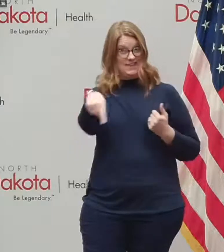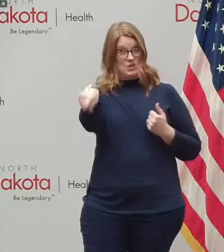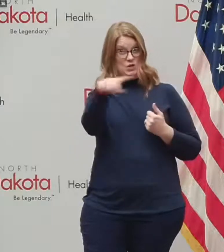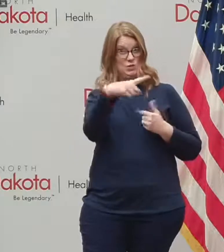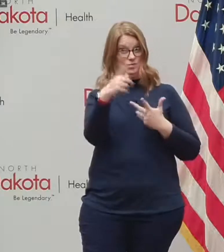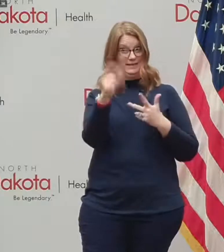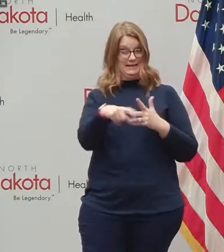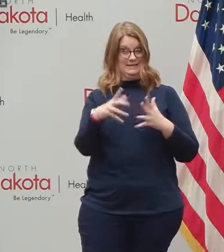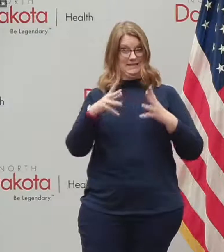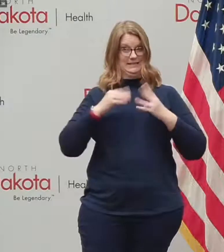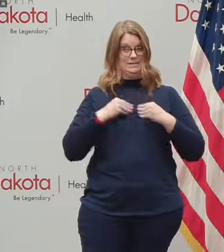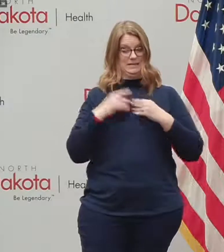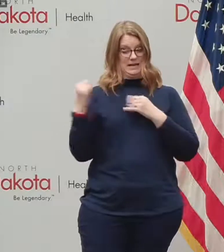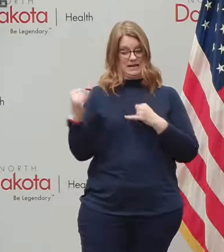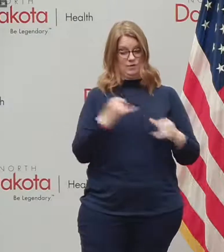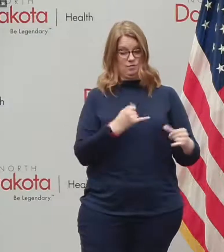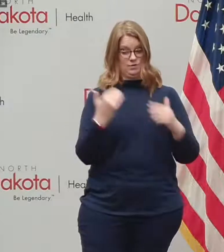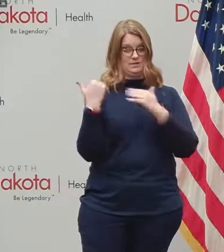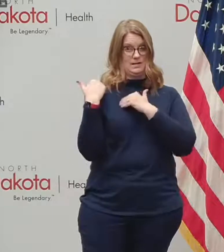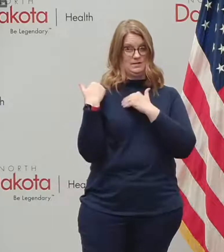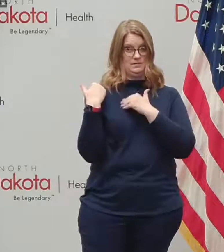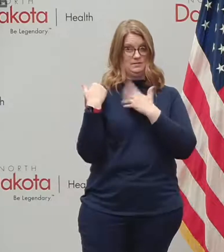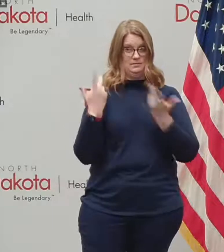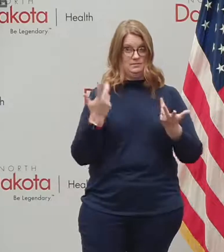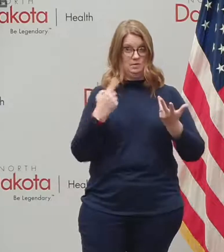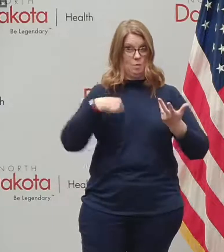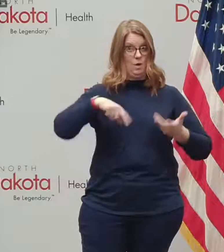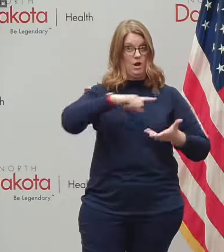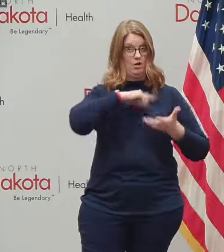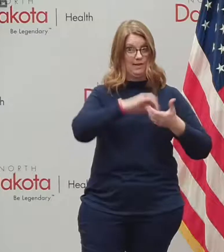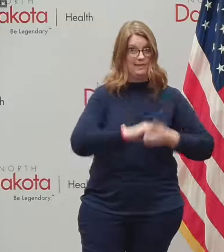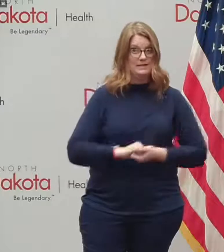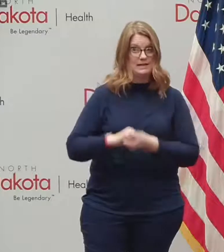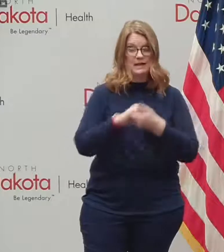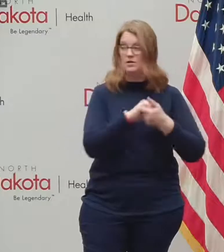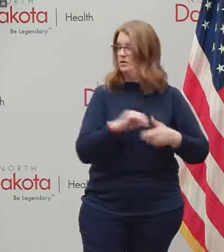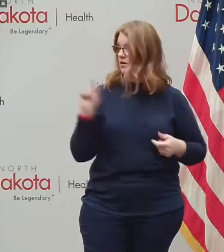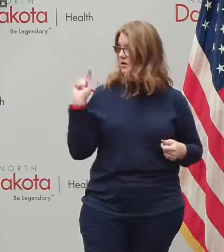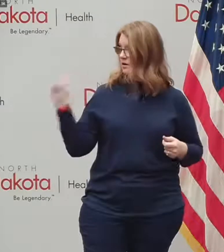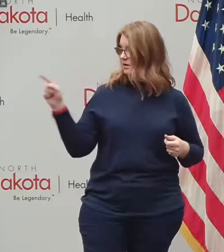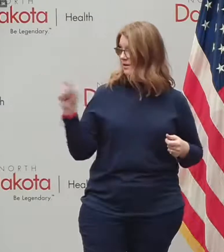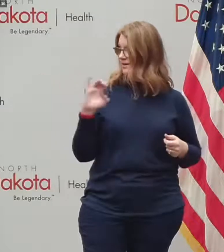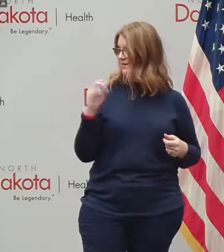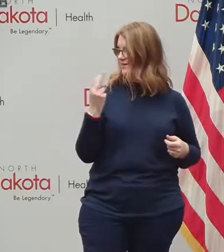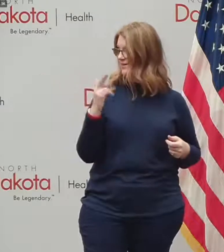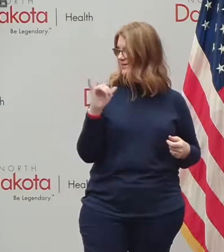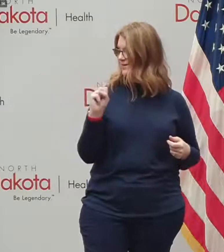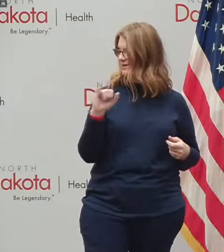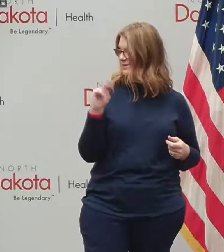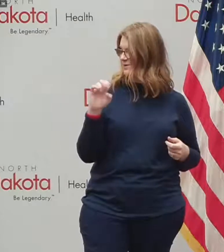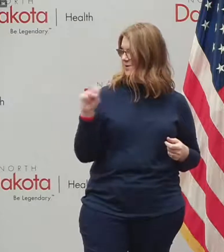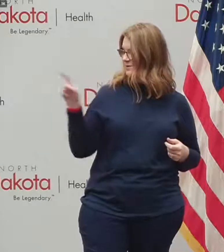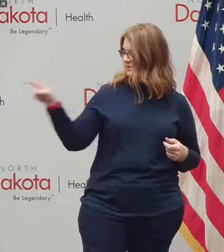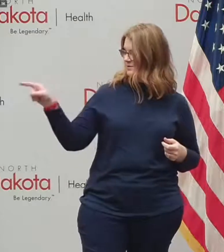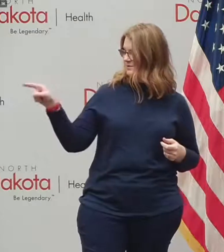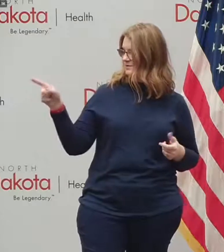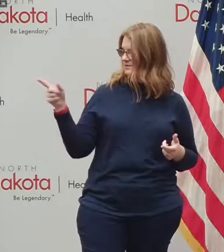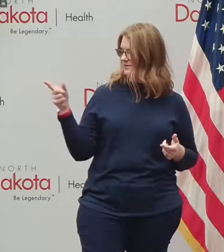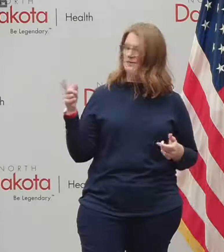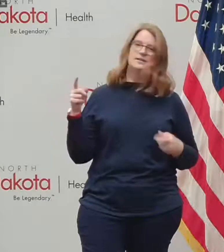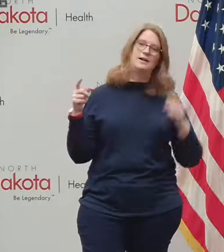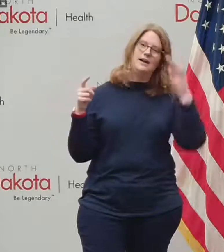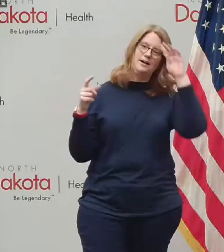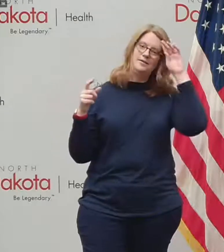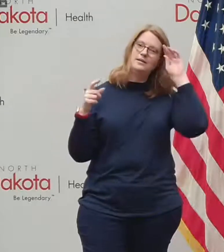play across the entire state. So we are all in this thing together. And Chris Jones is here if anybody else wants to drill down. He was on